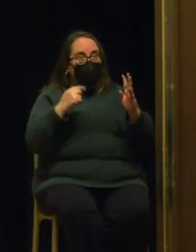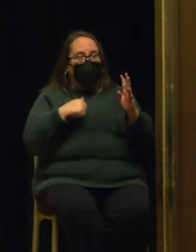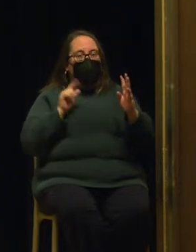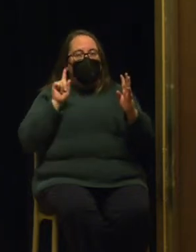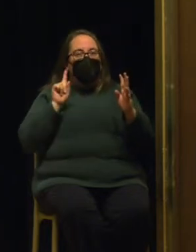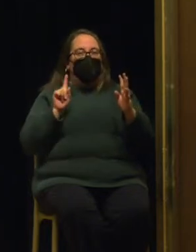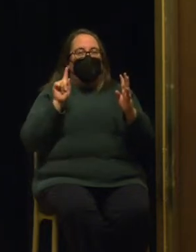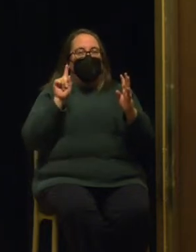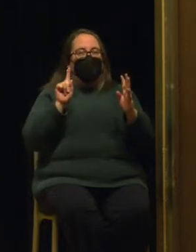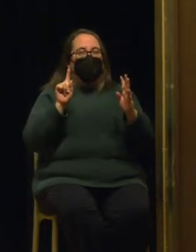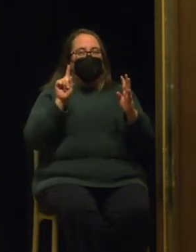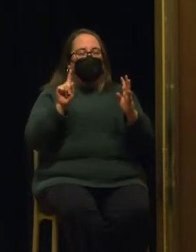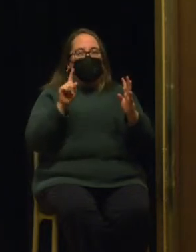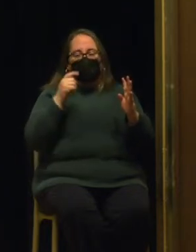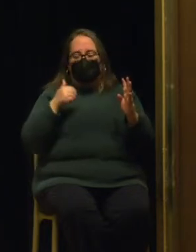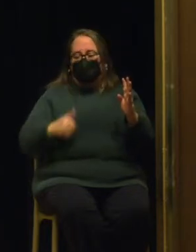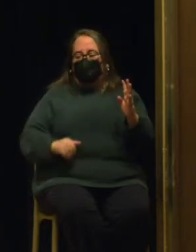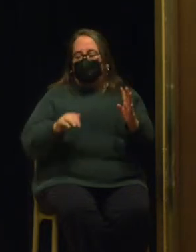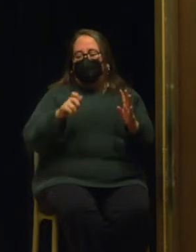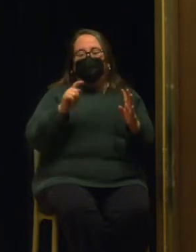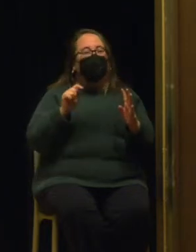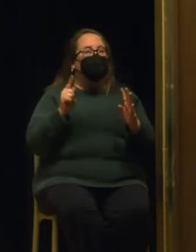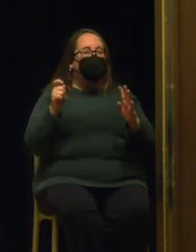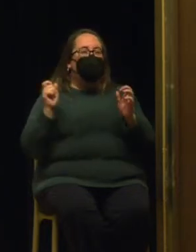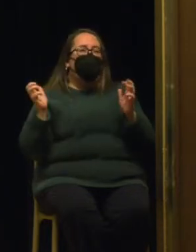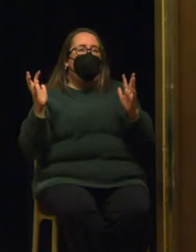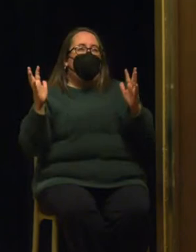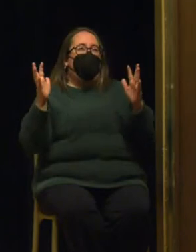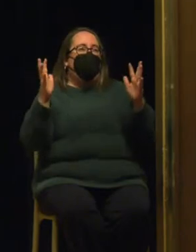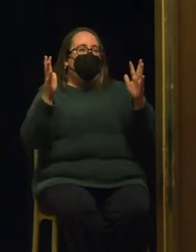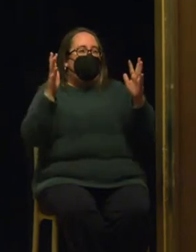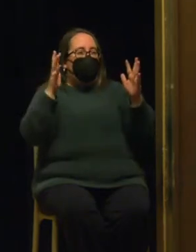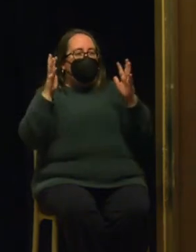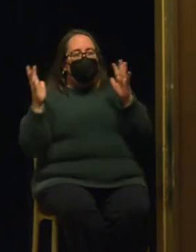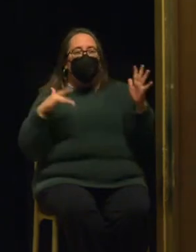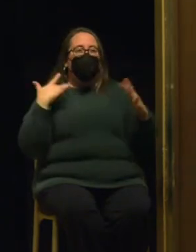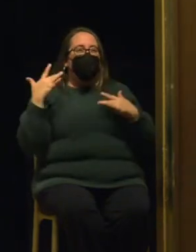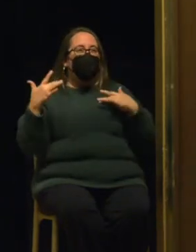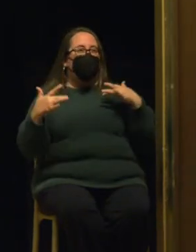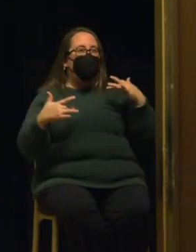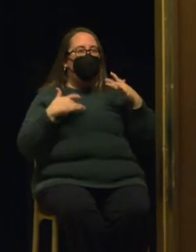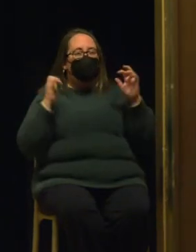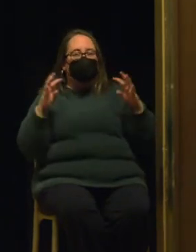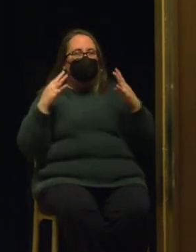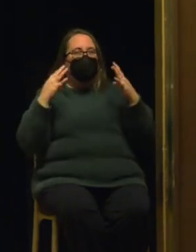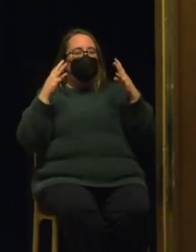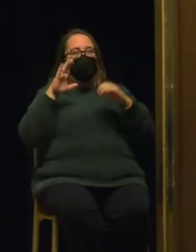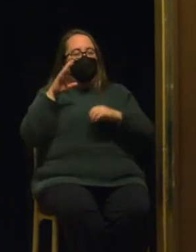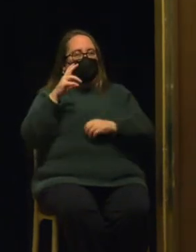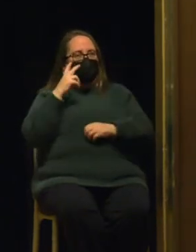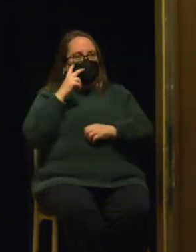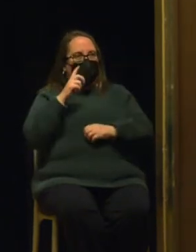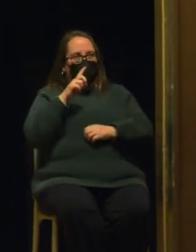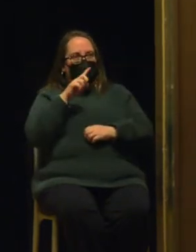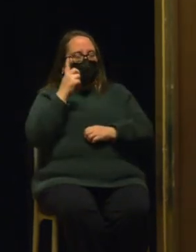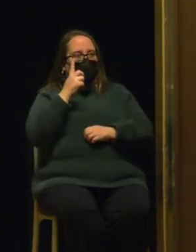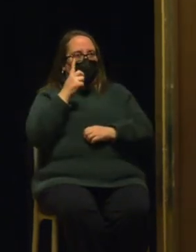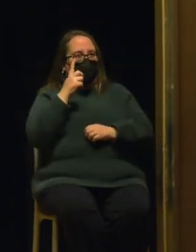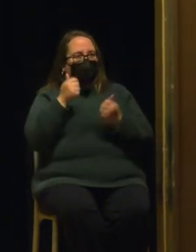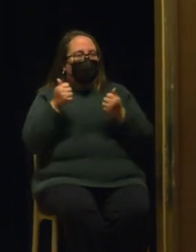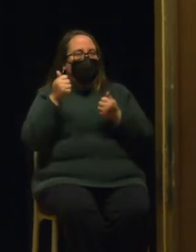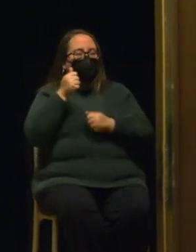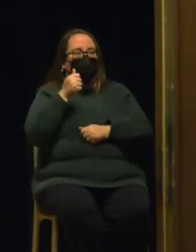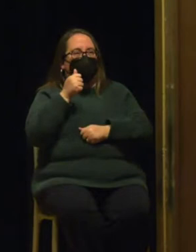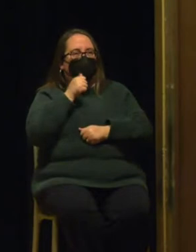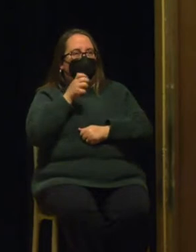when I told them I was from BET, they were just over the moon. They had never seen a Black company come into the